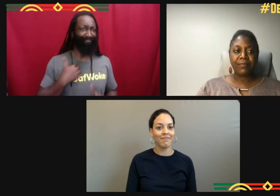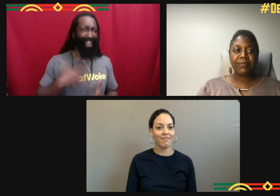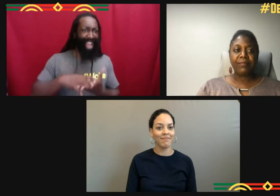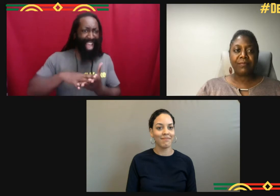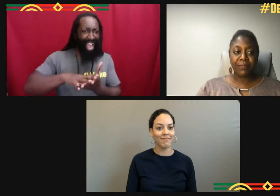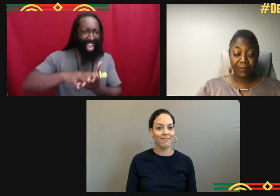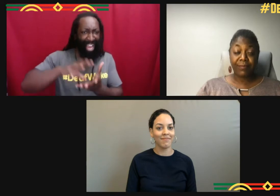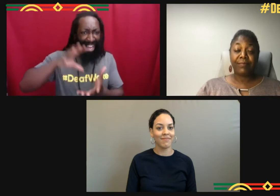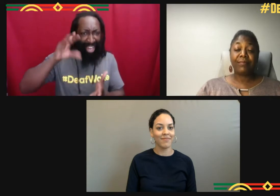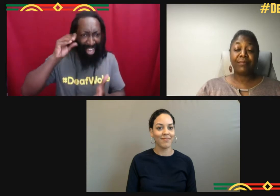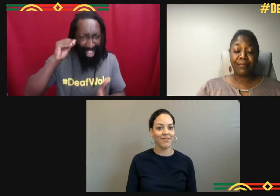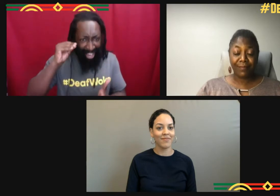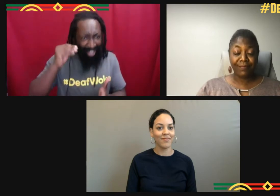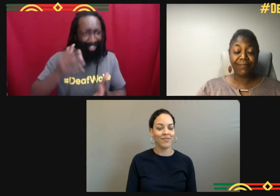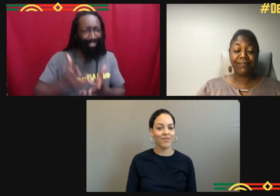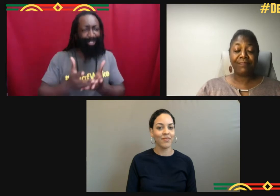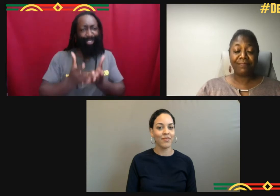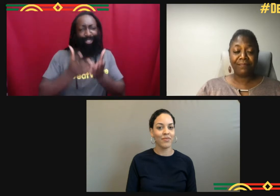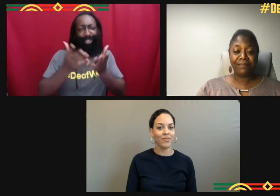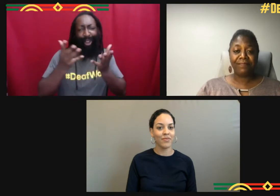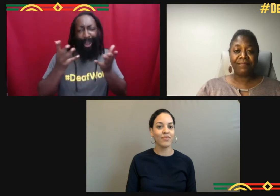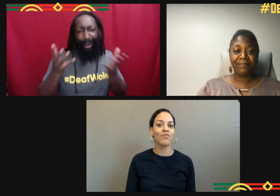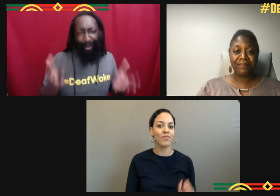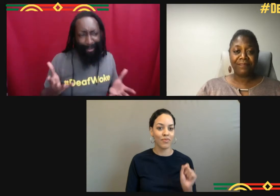black people, you know.